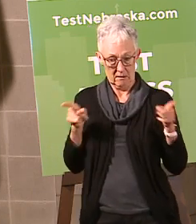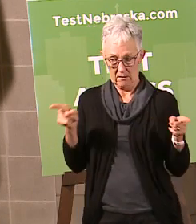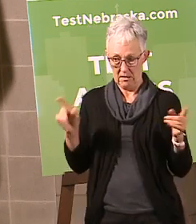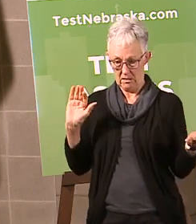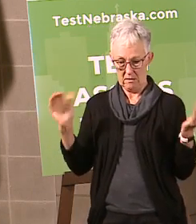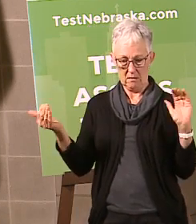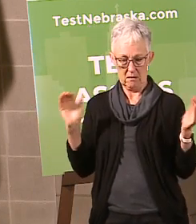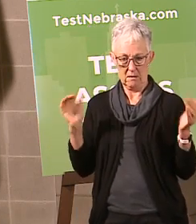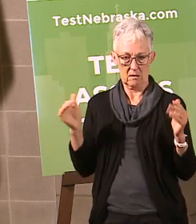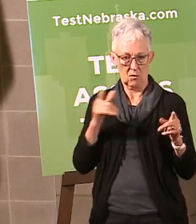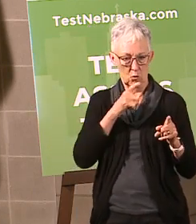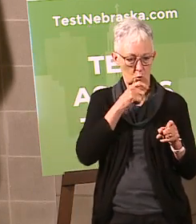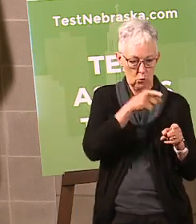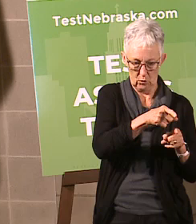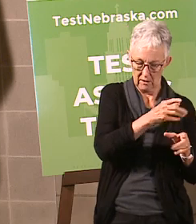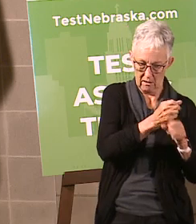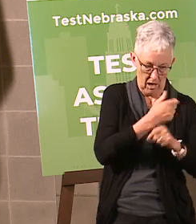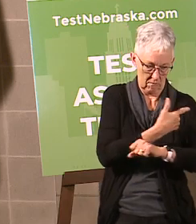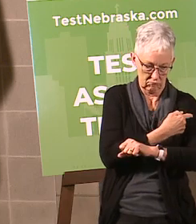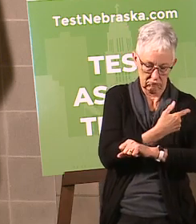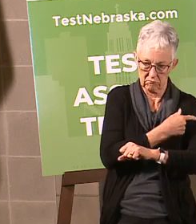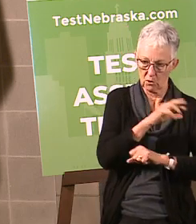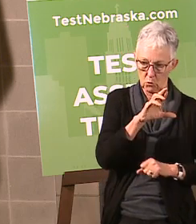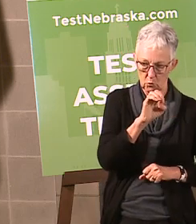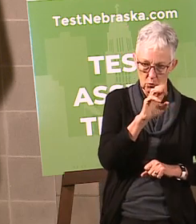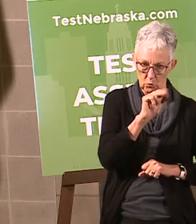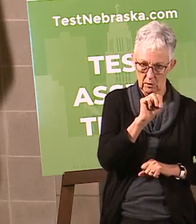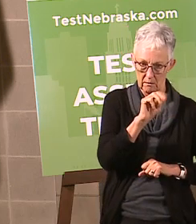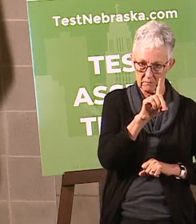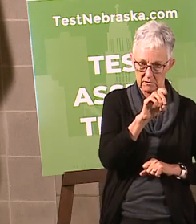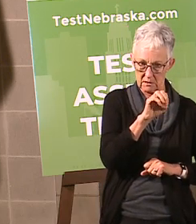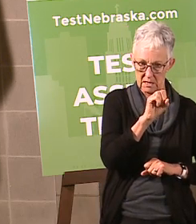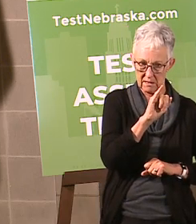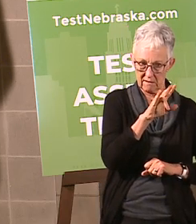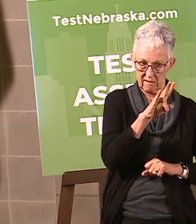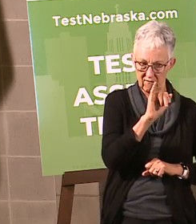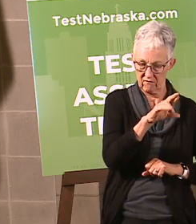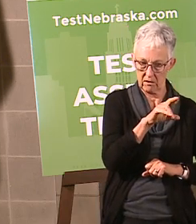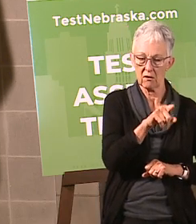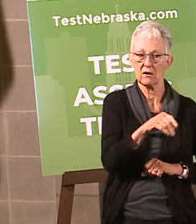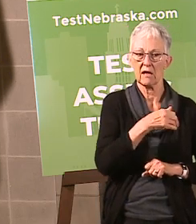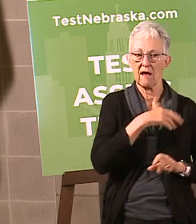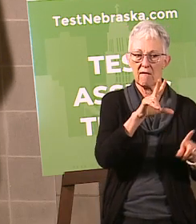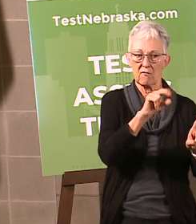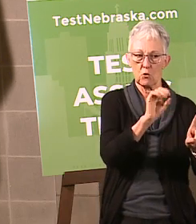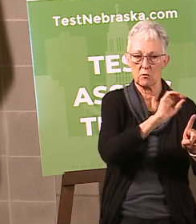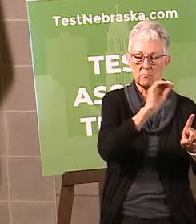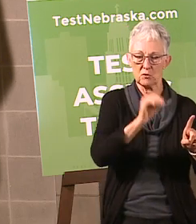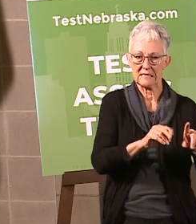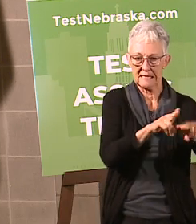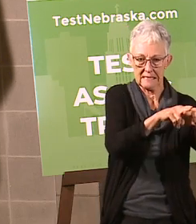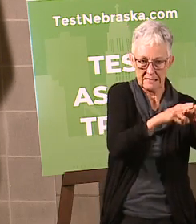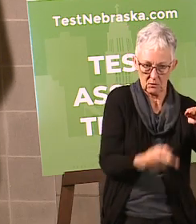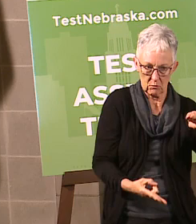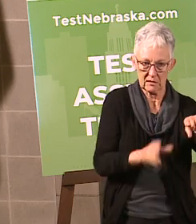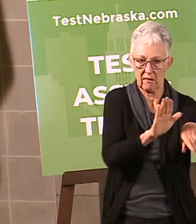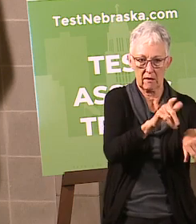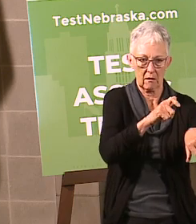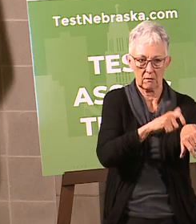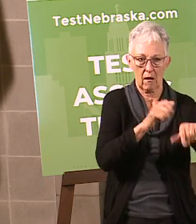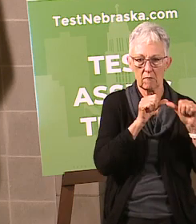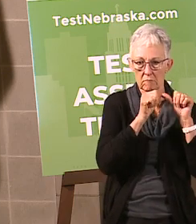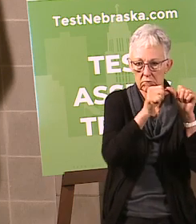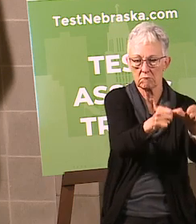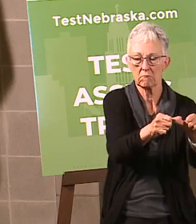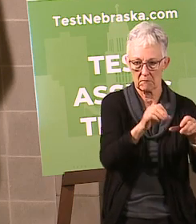receive remdesivir had about a 30% decrease in the amount of stay in the hospital, from about 15